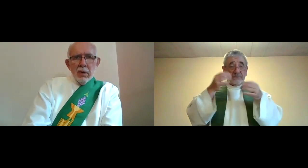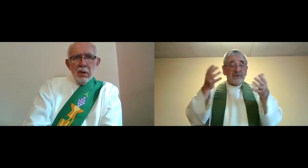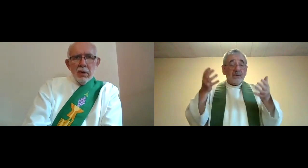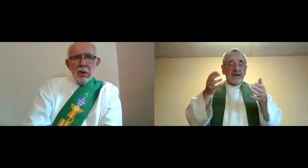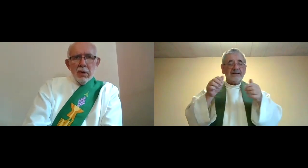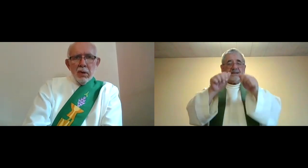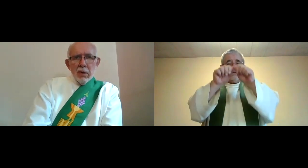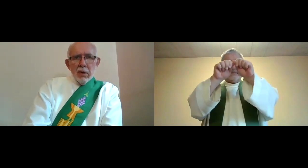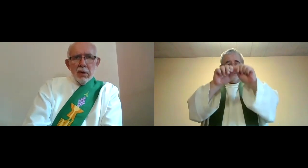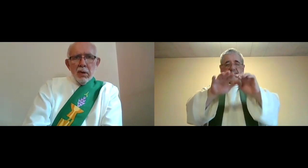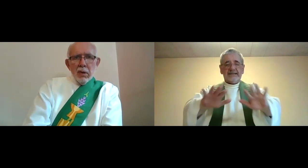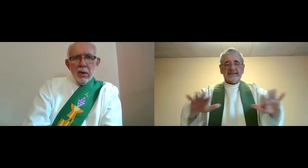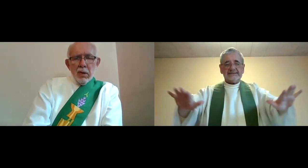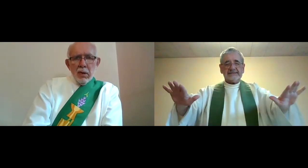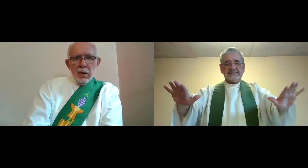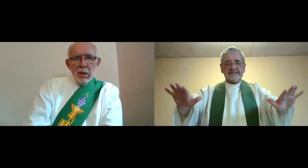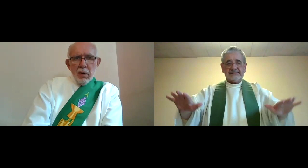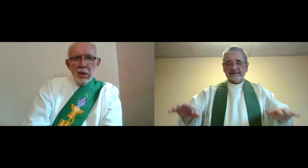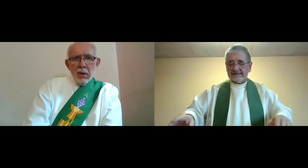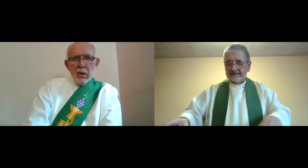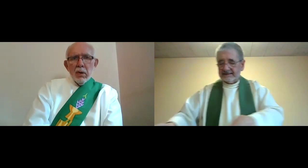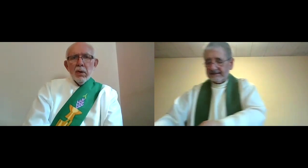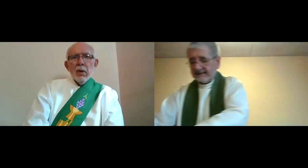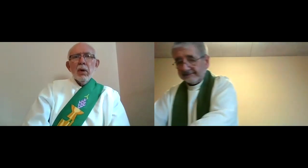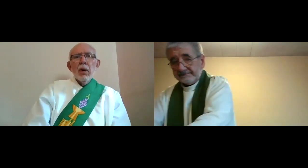Blessed are we who are called to the supper of the Lamb.